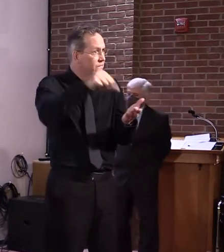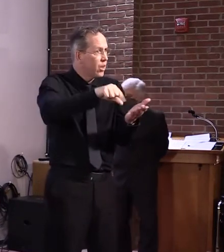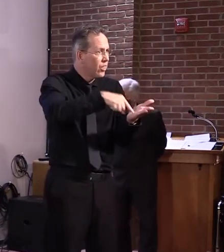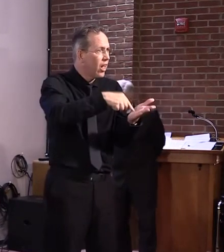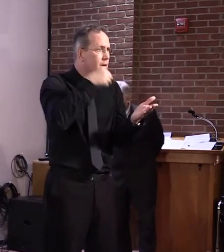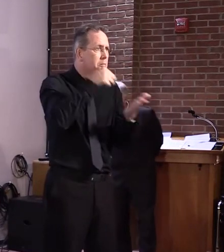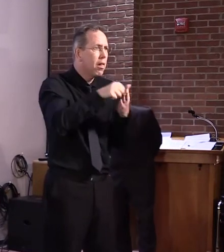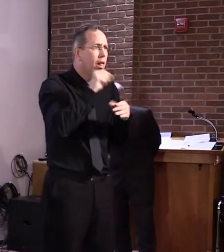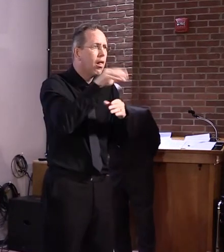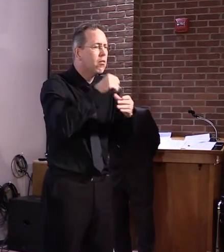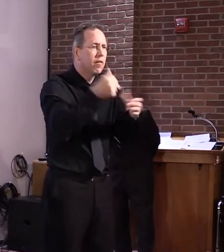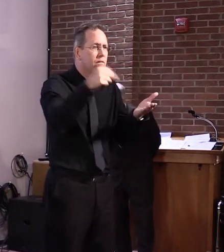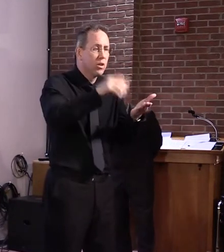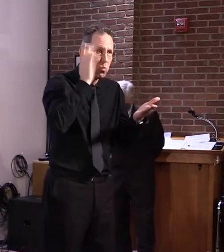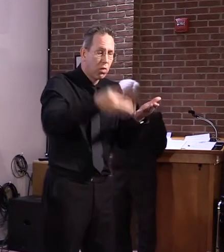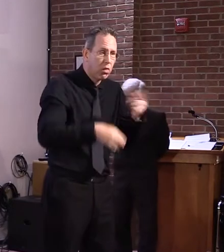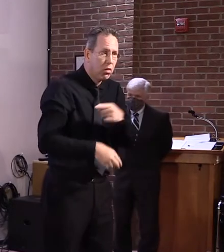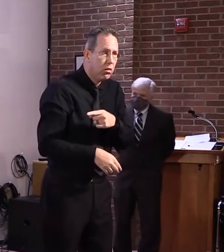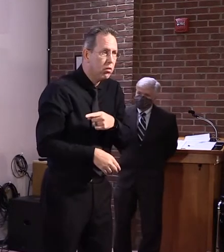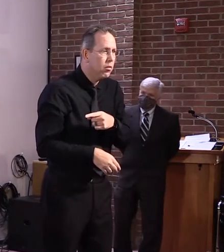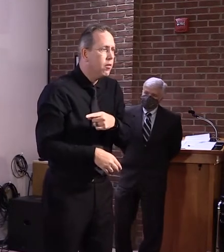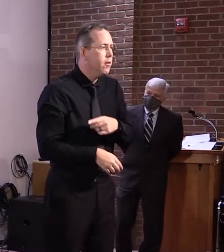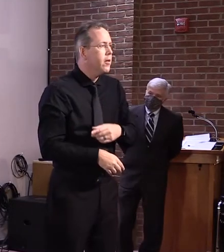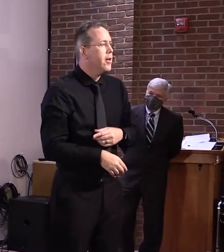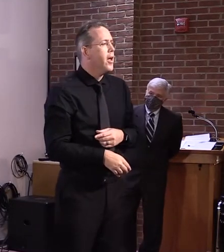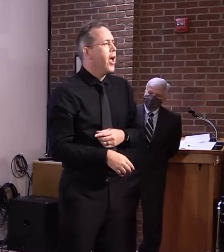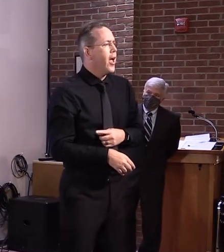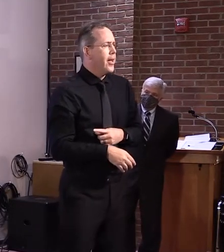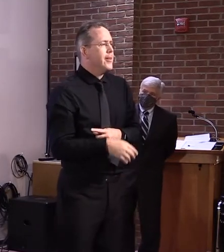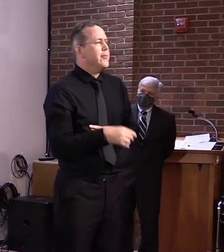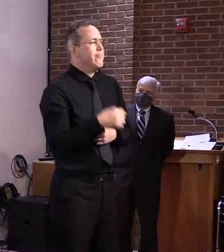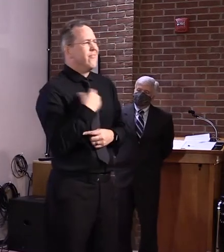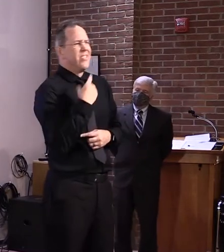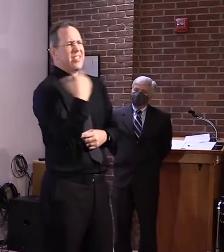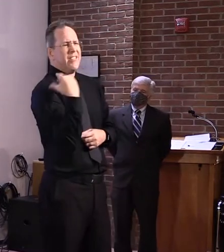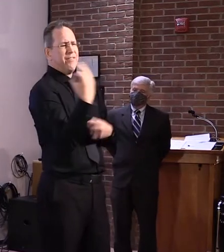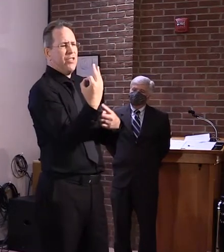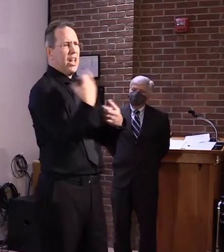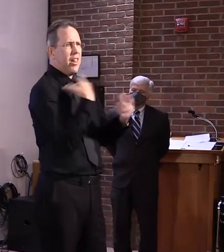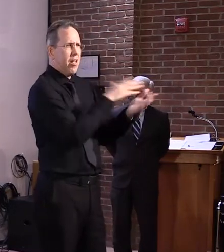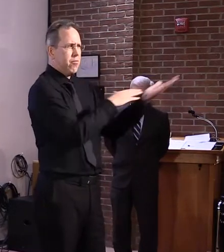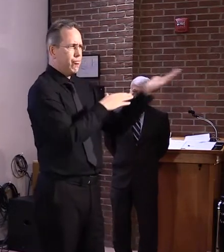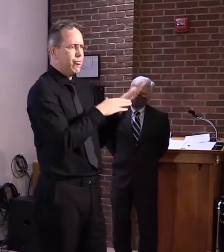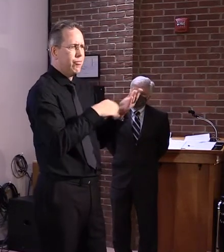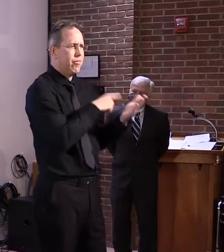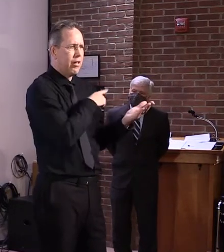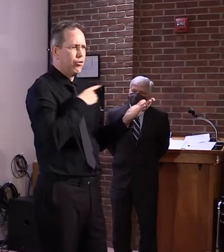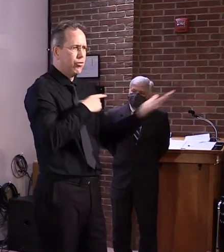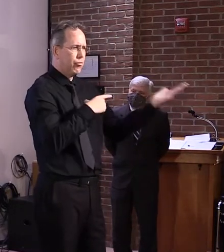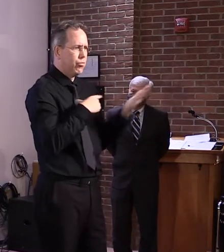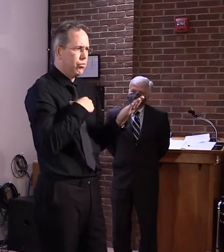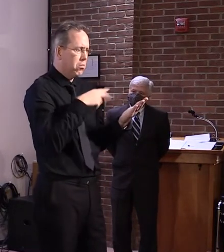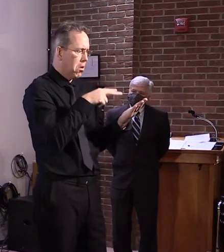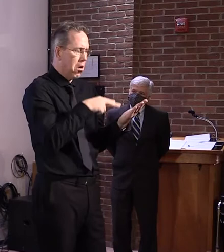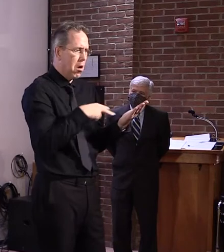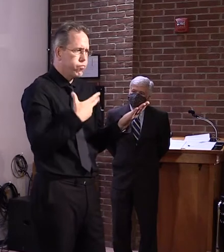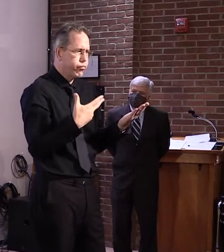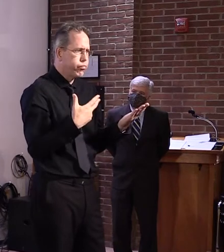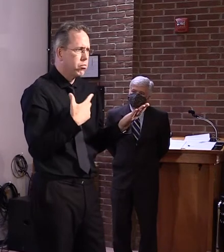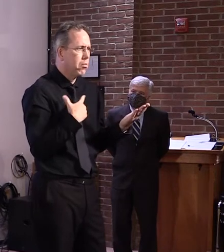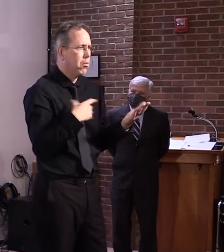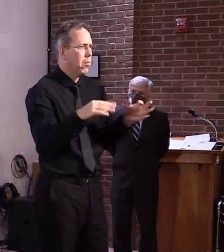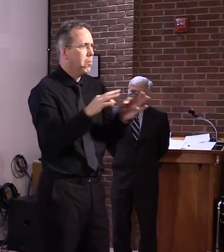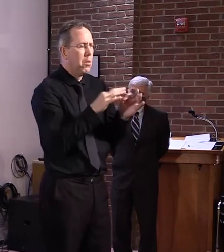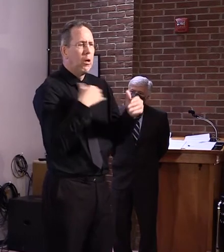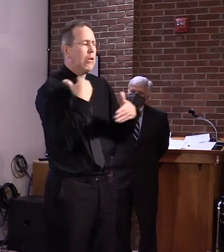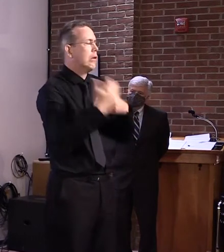were presented. And as I stated earlier, I had taken myself out of the equation. It was an urgent matter,